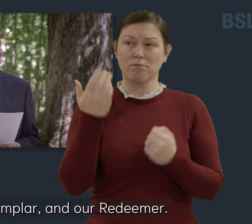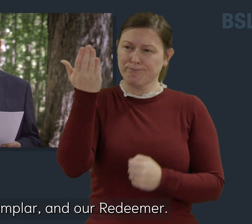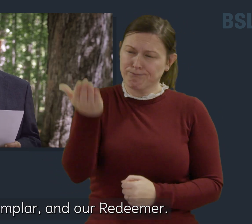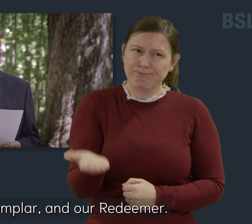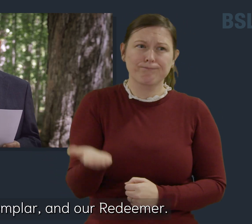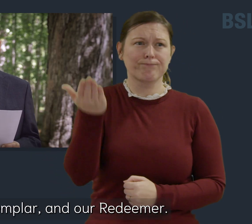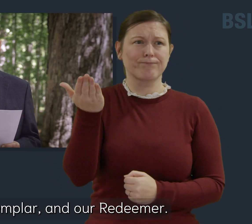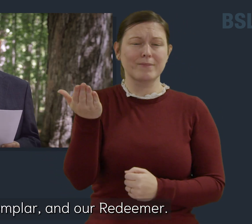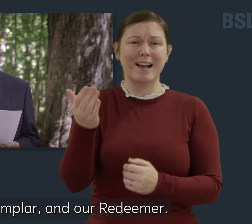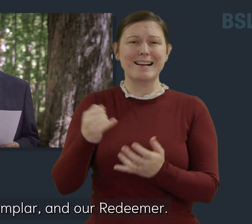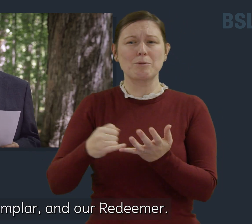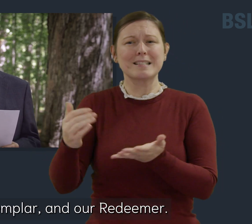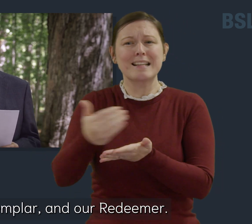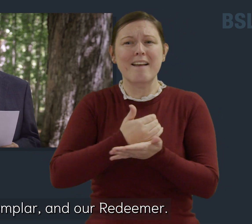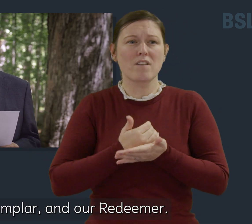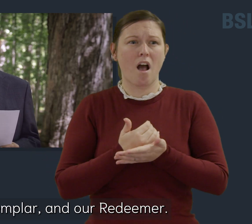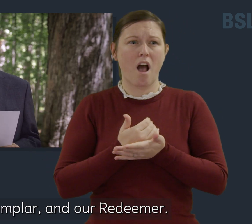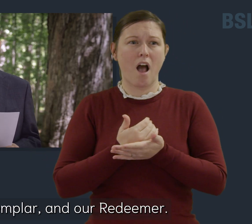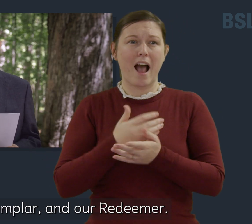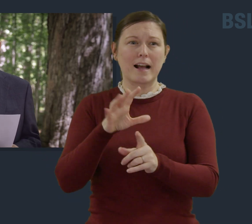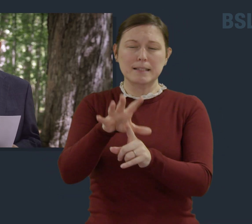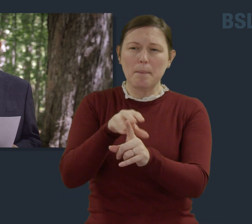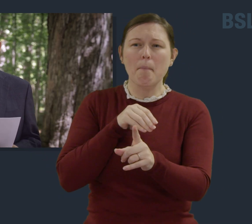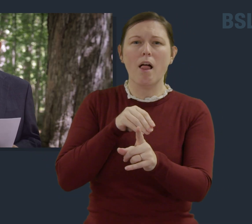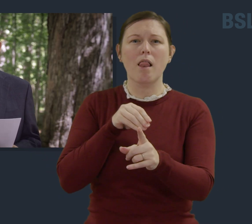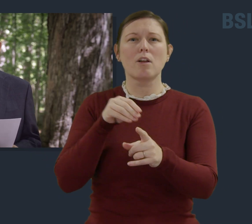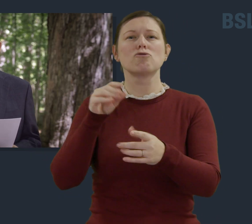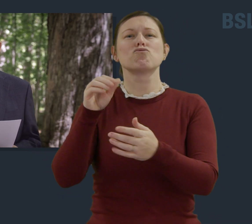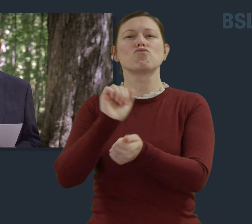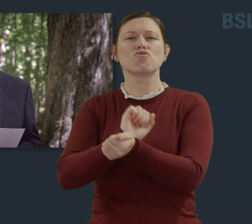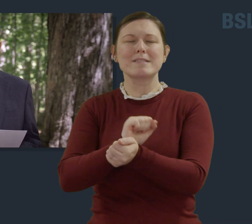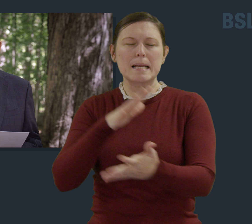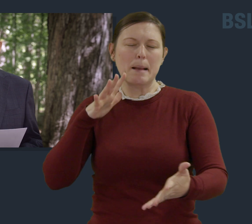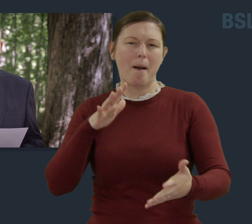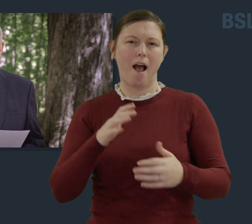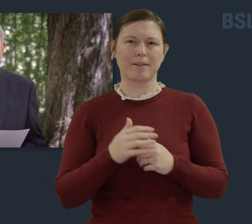our exemplar, and our Redeemer.